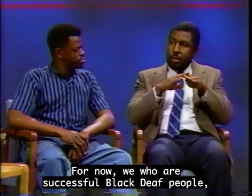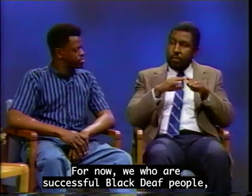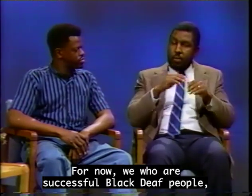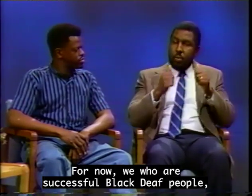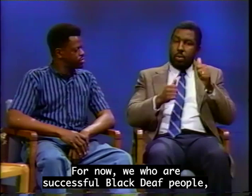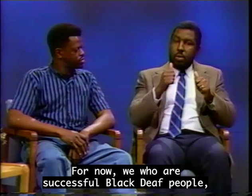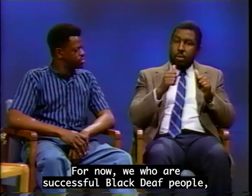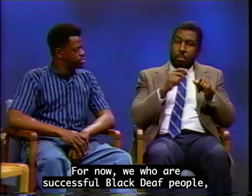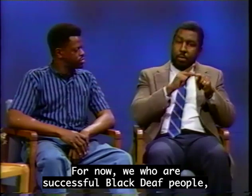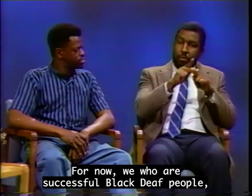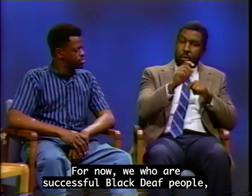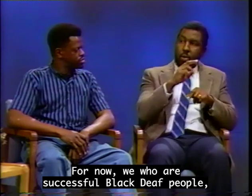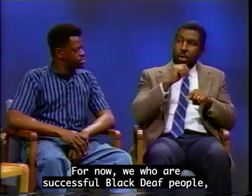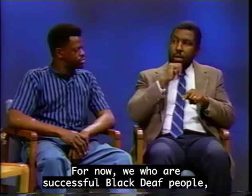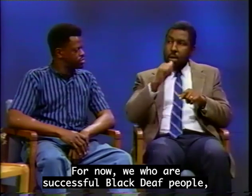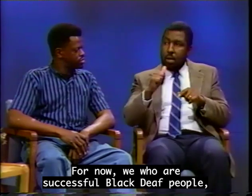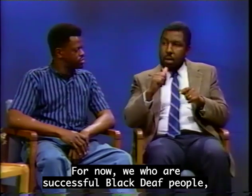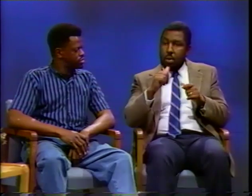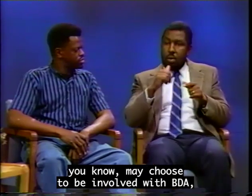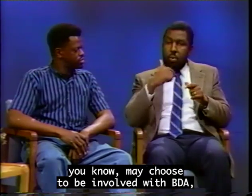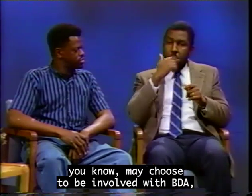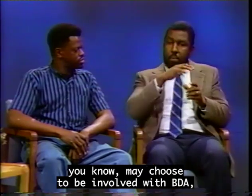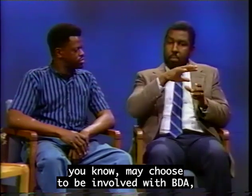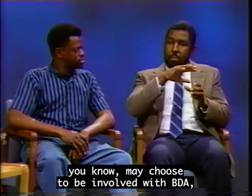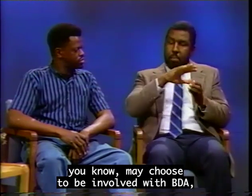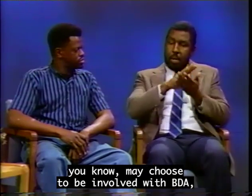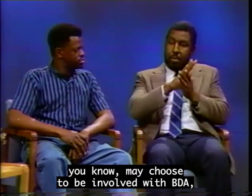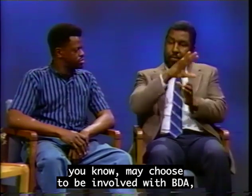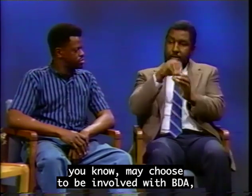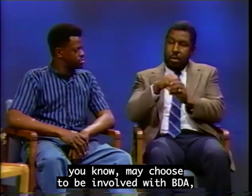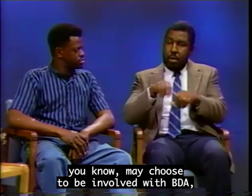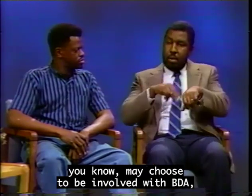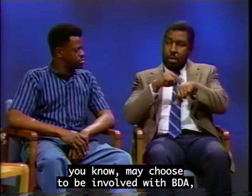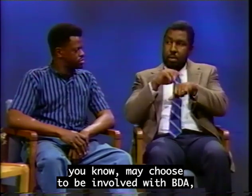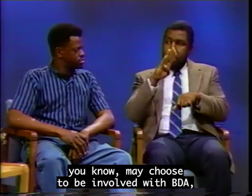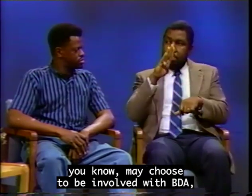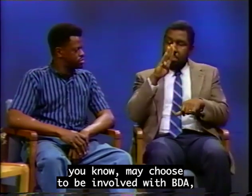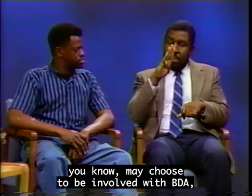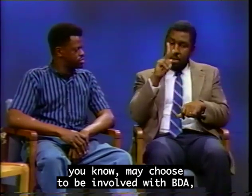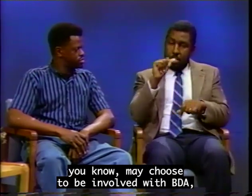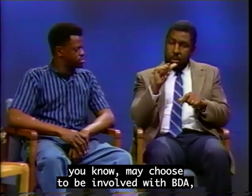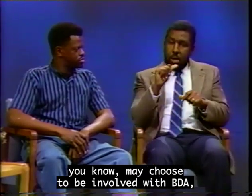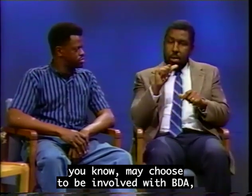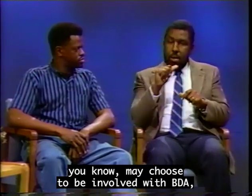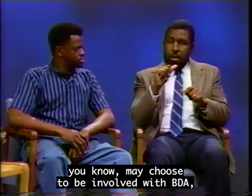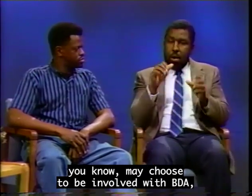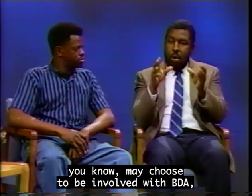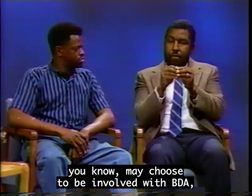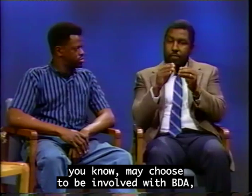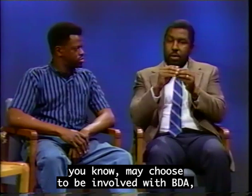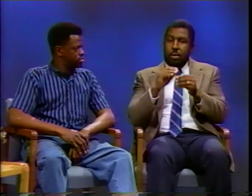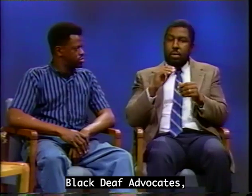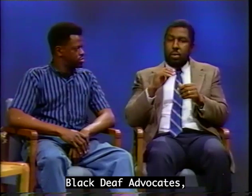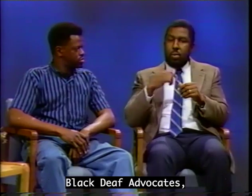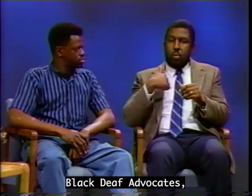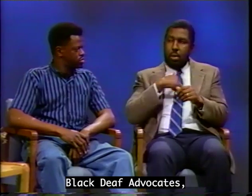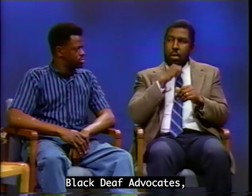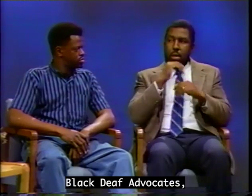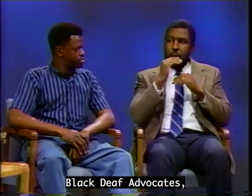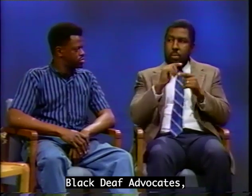we who are successful black deaf people, you know, may choose to be involved with BDA, Black Deaf Advocates,